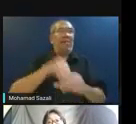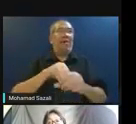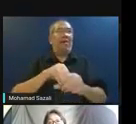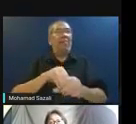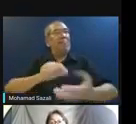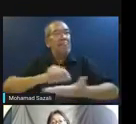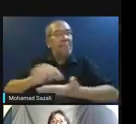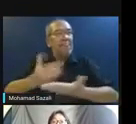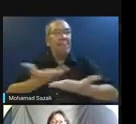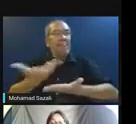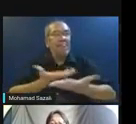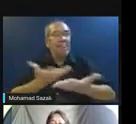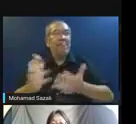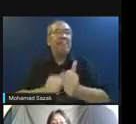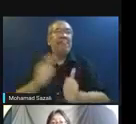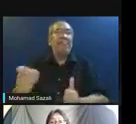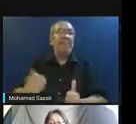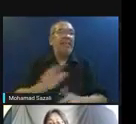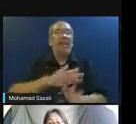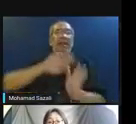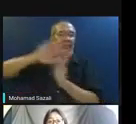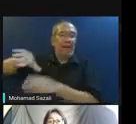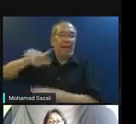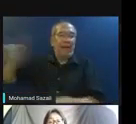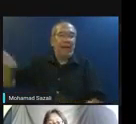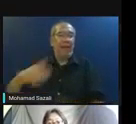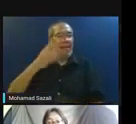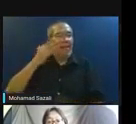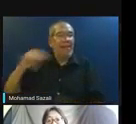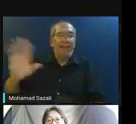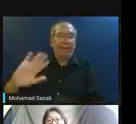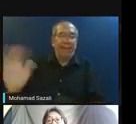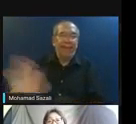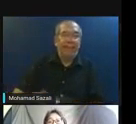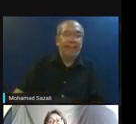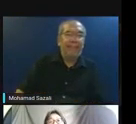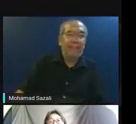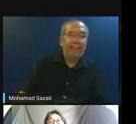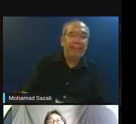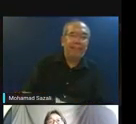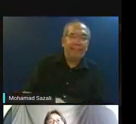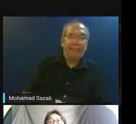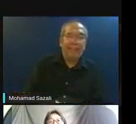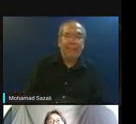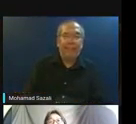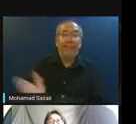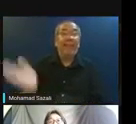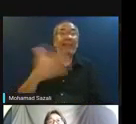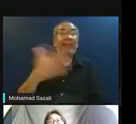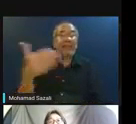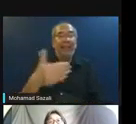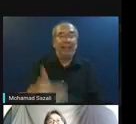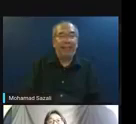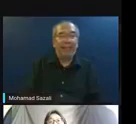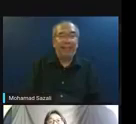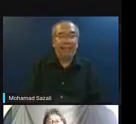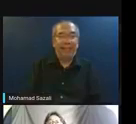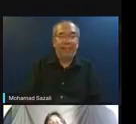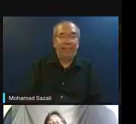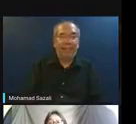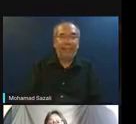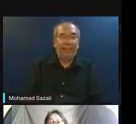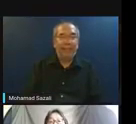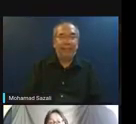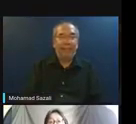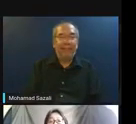So basically, it's all of you know you should be responsible and try to communicate with the deaf person, and please do not just leave them like